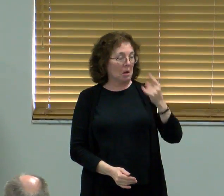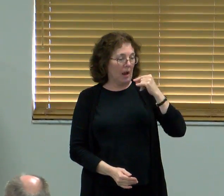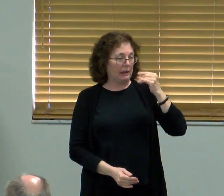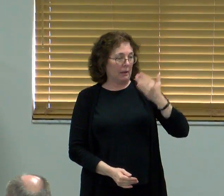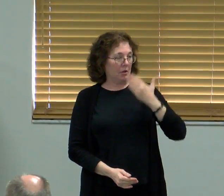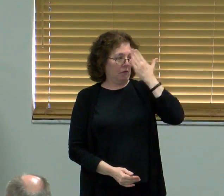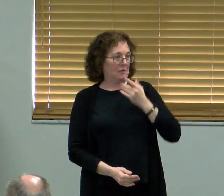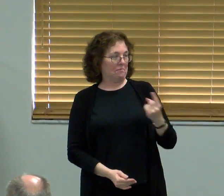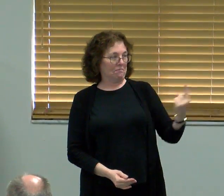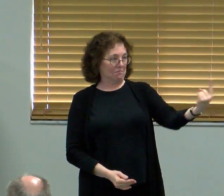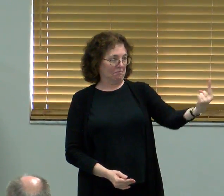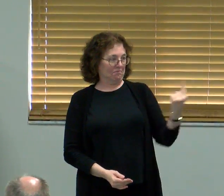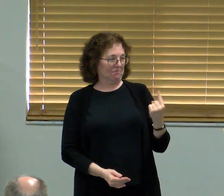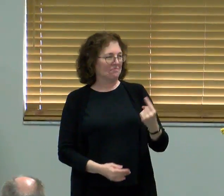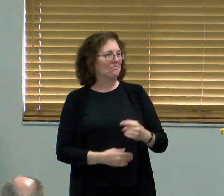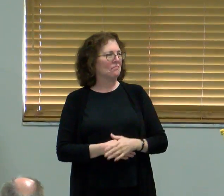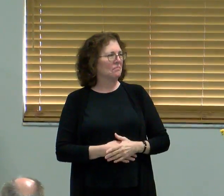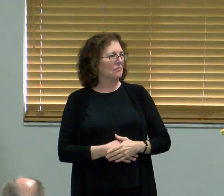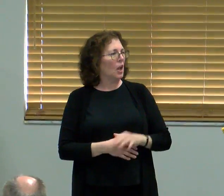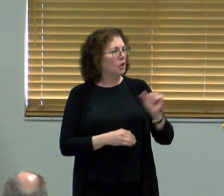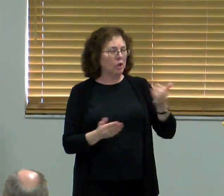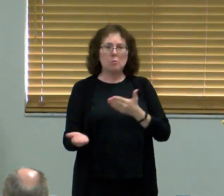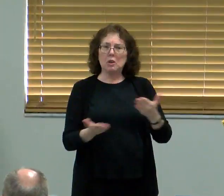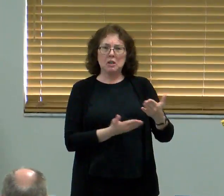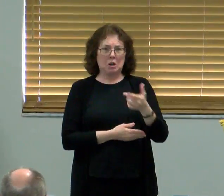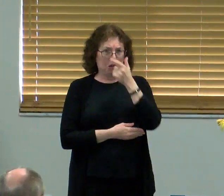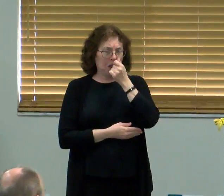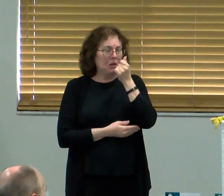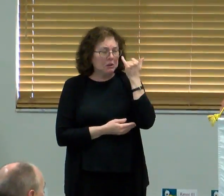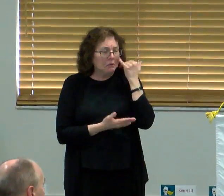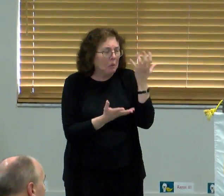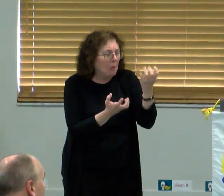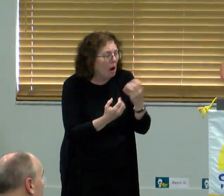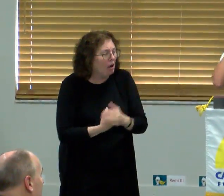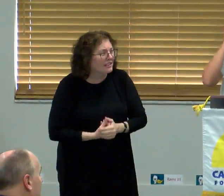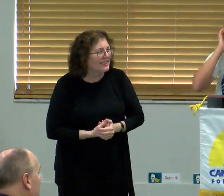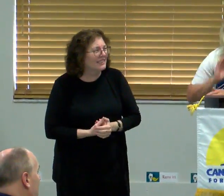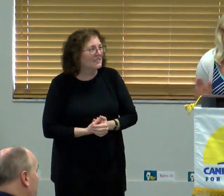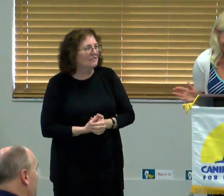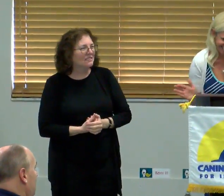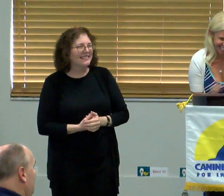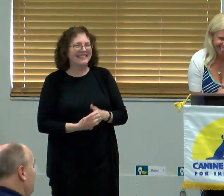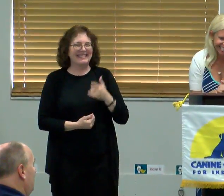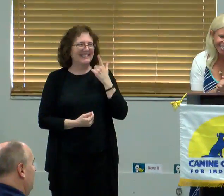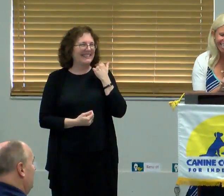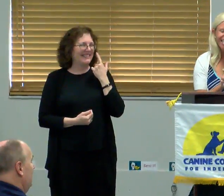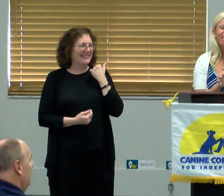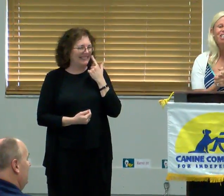please? You can bring your Kleenex if you want.